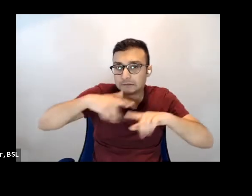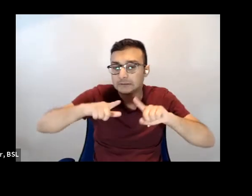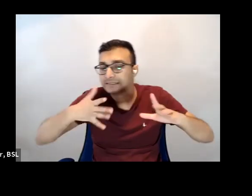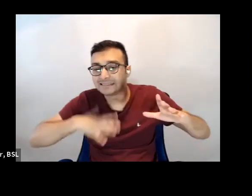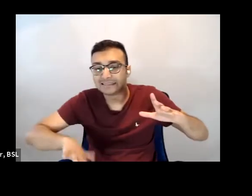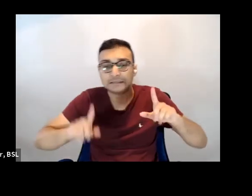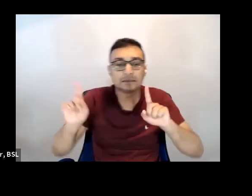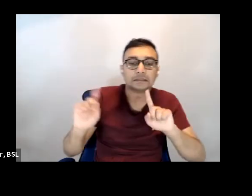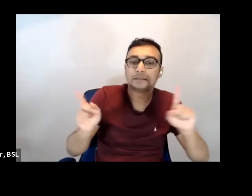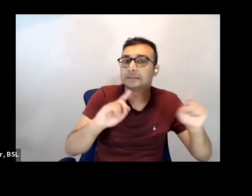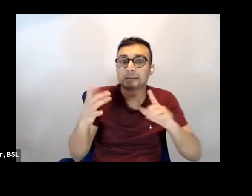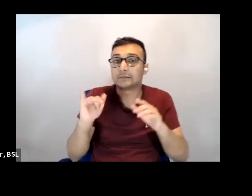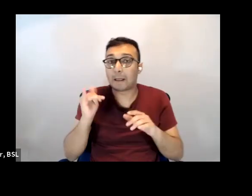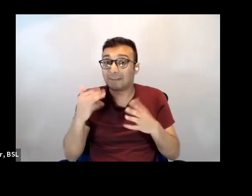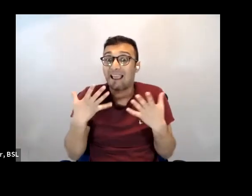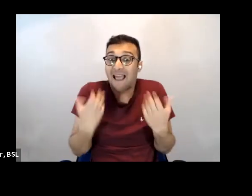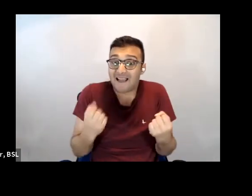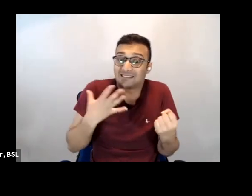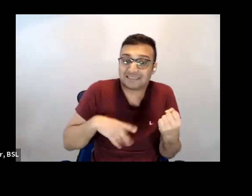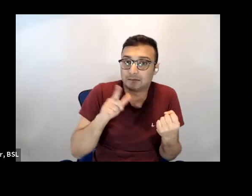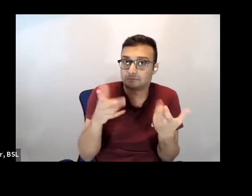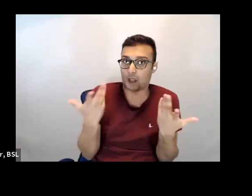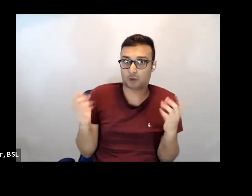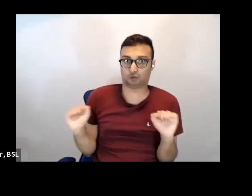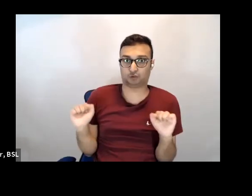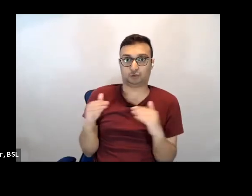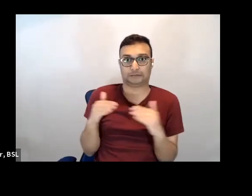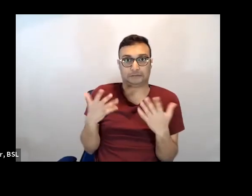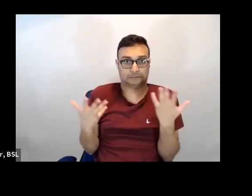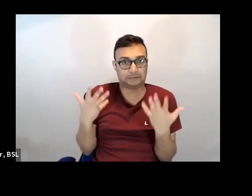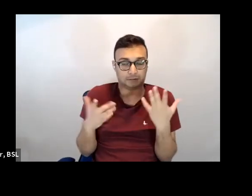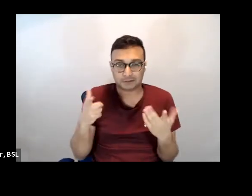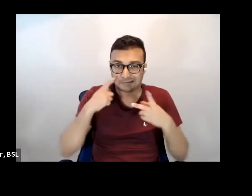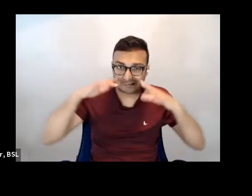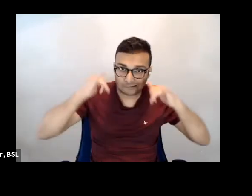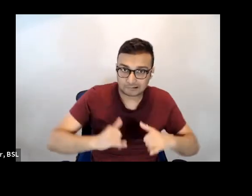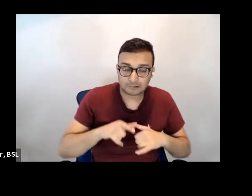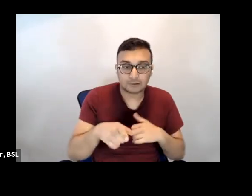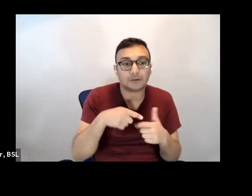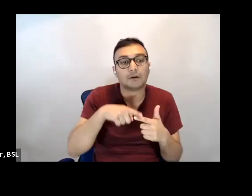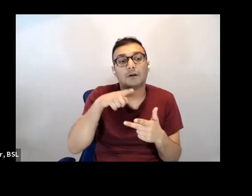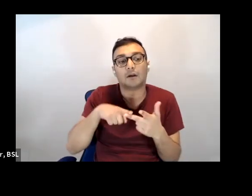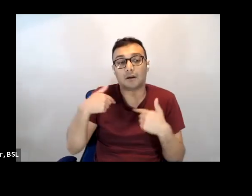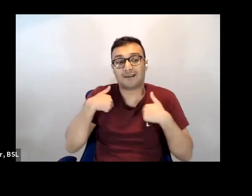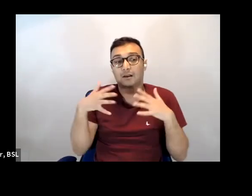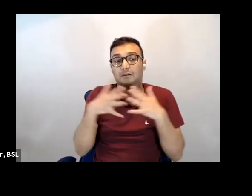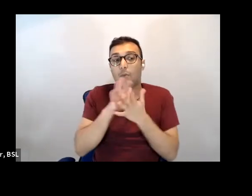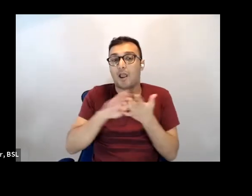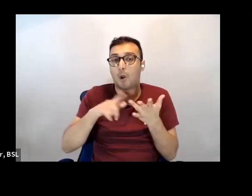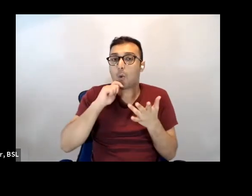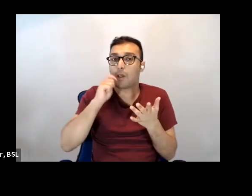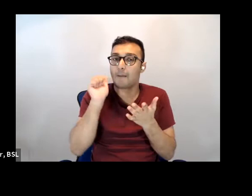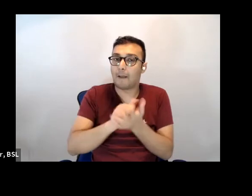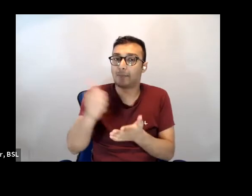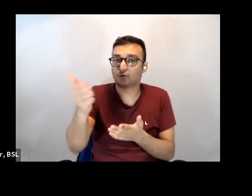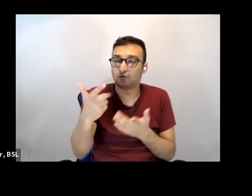that, and we'll talk about that in a moment. And WHO will be publishing a paper version of that tool shortly. And